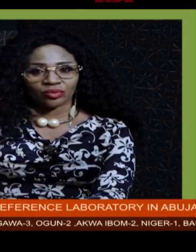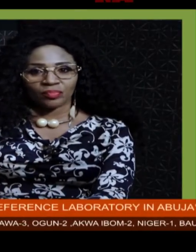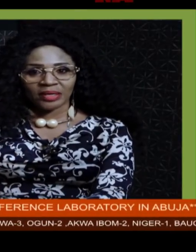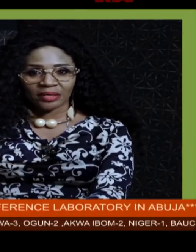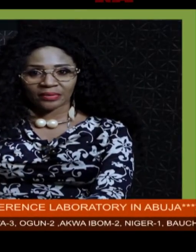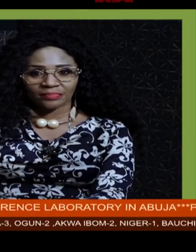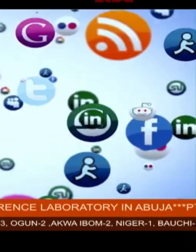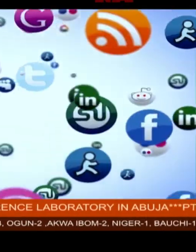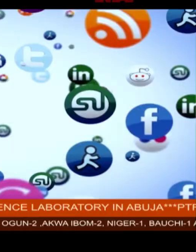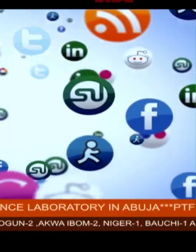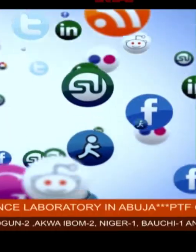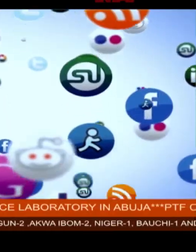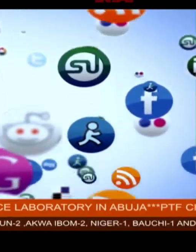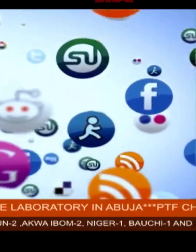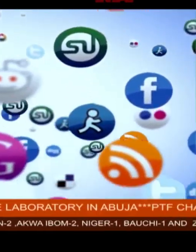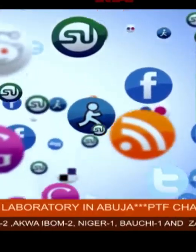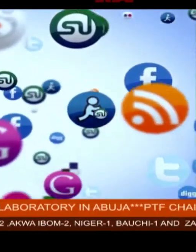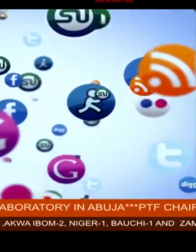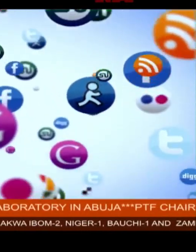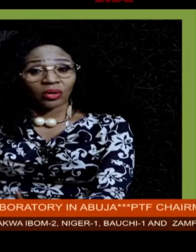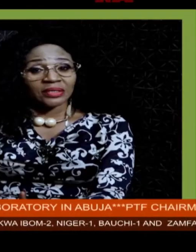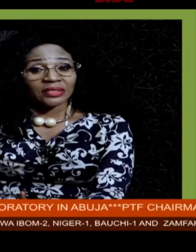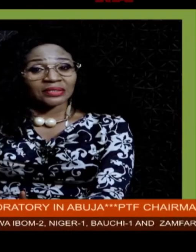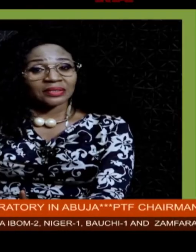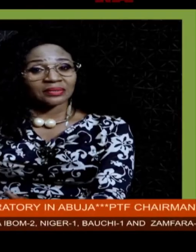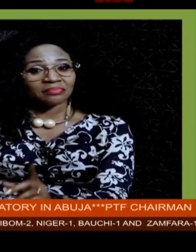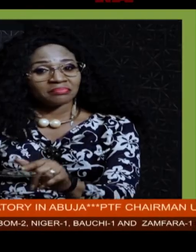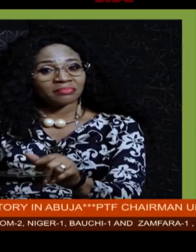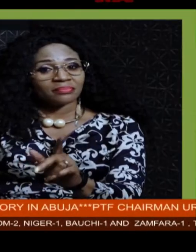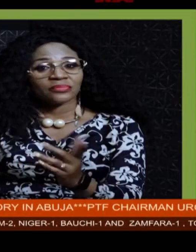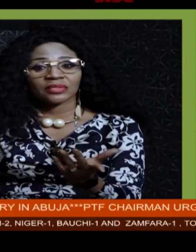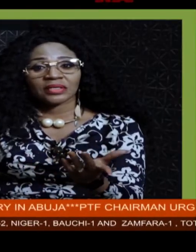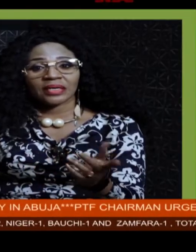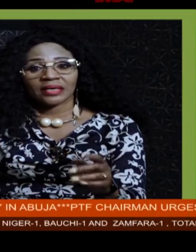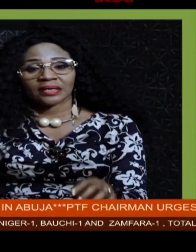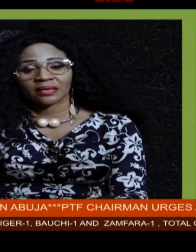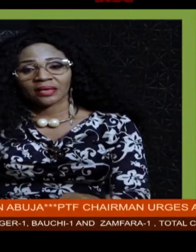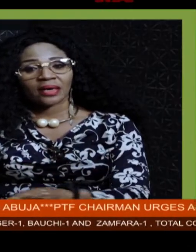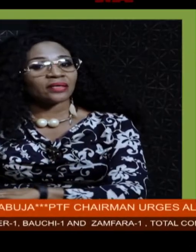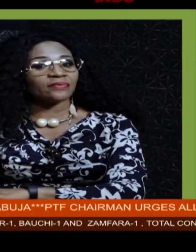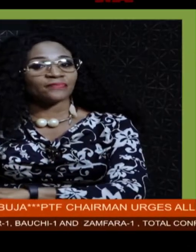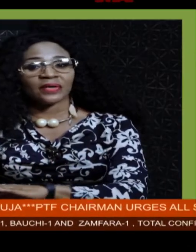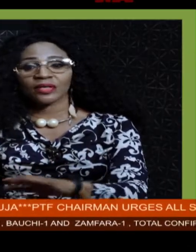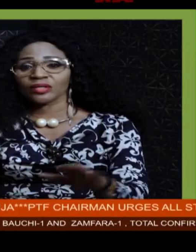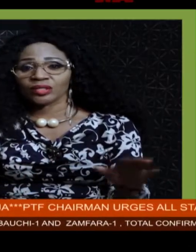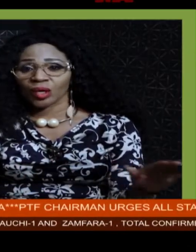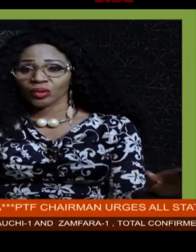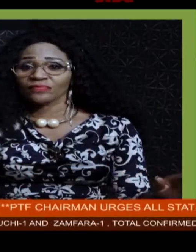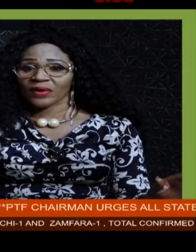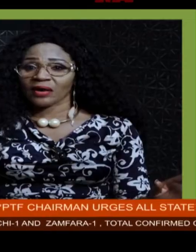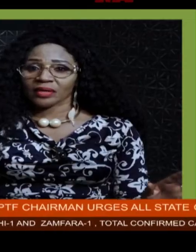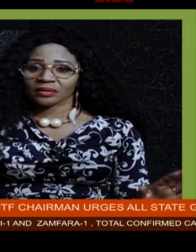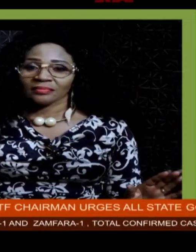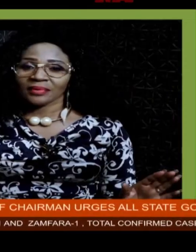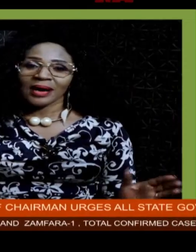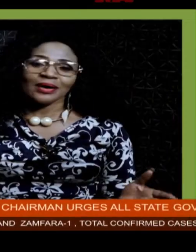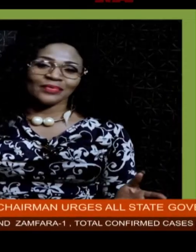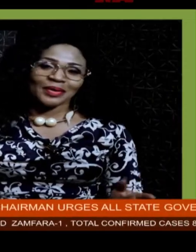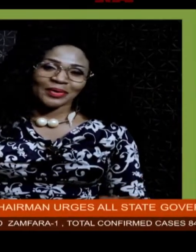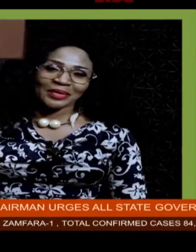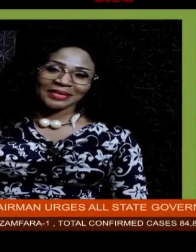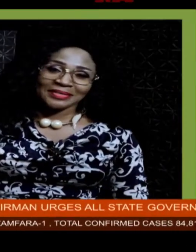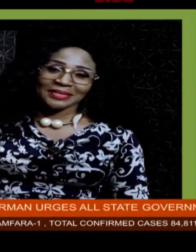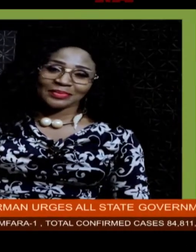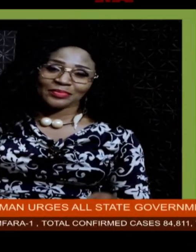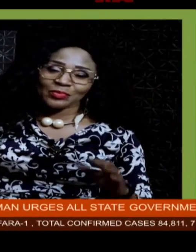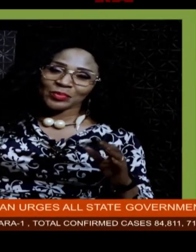the social media. All it takes is just a click and the fake news goes viral.